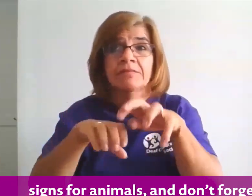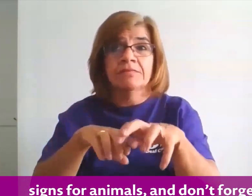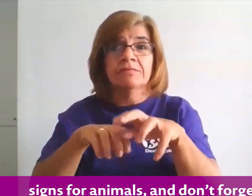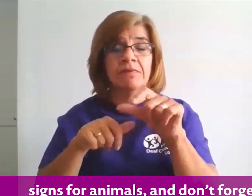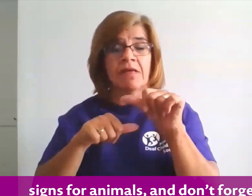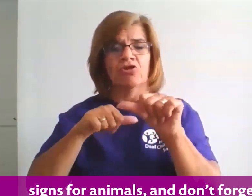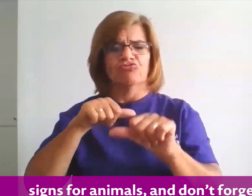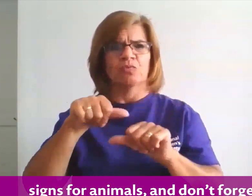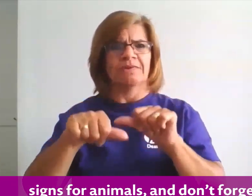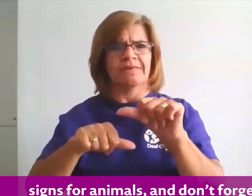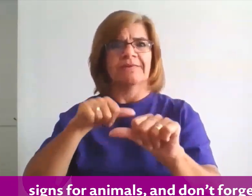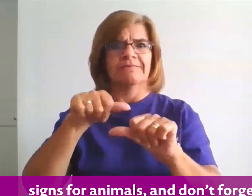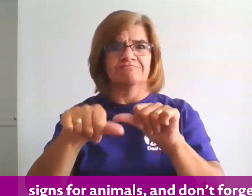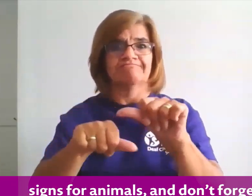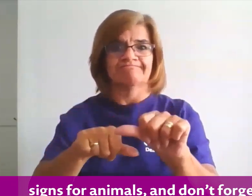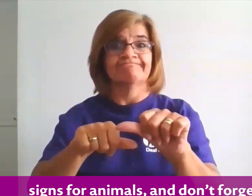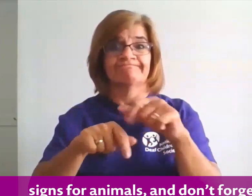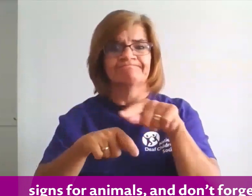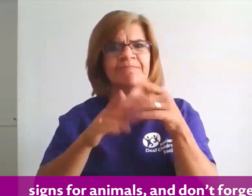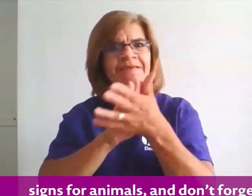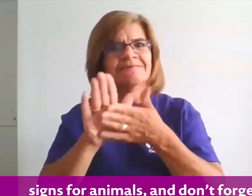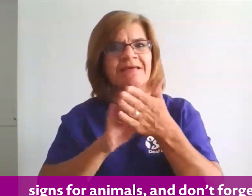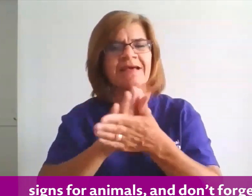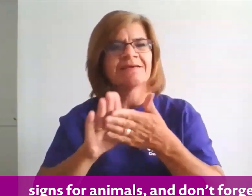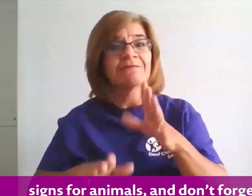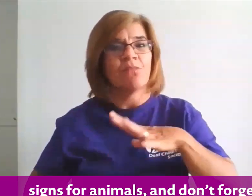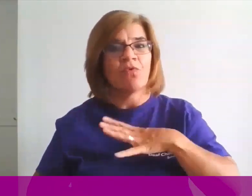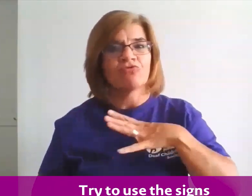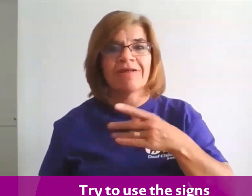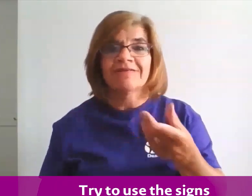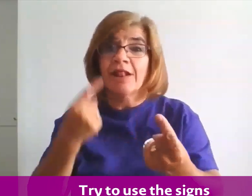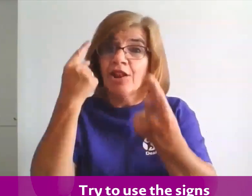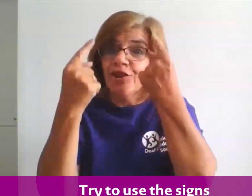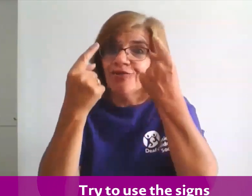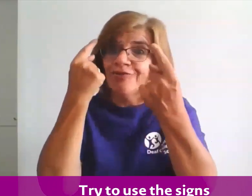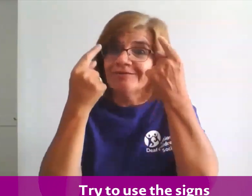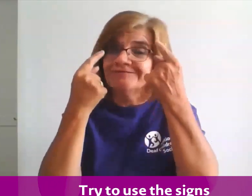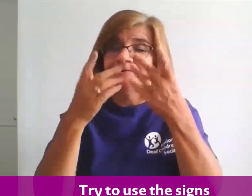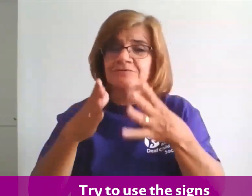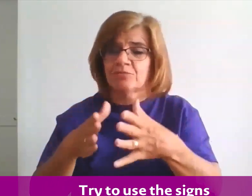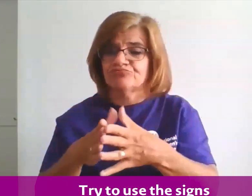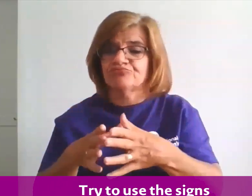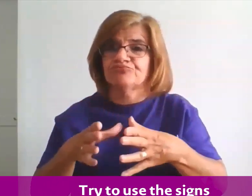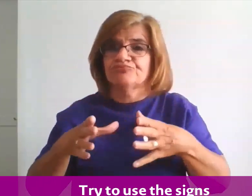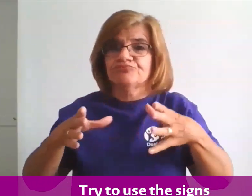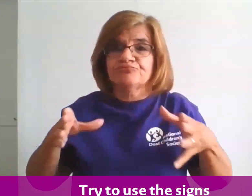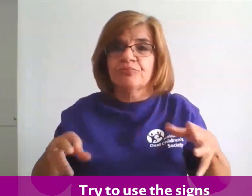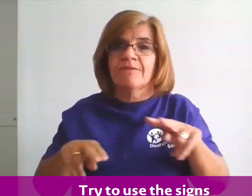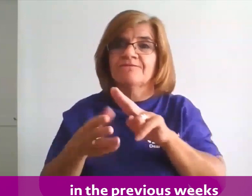animals, and don't forget daily routines as well. Try and use the signs that you've already learned in the